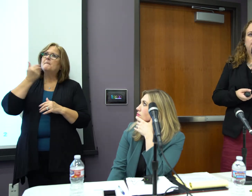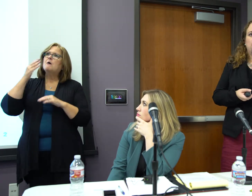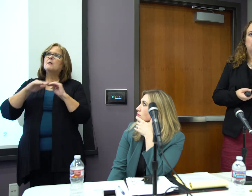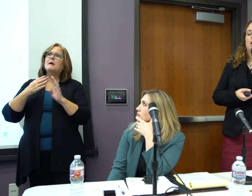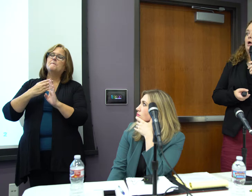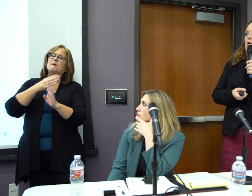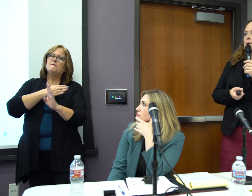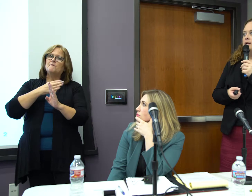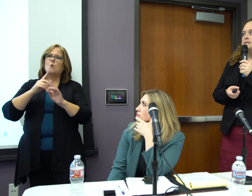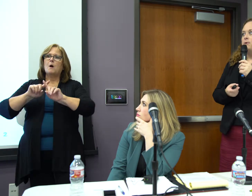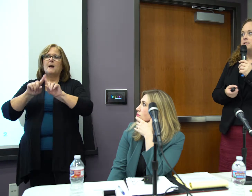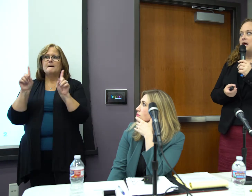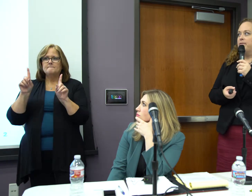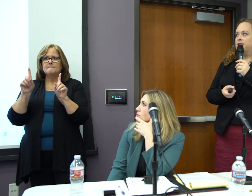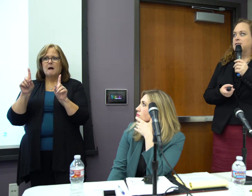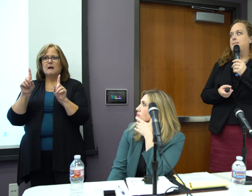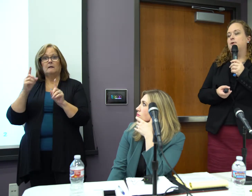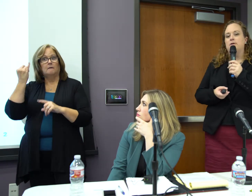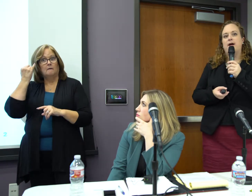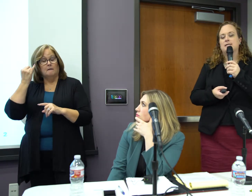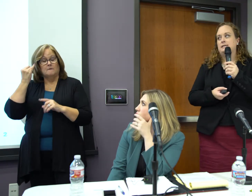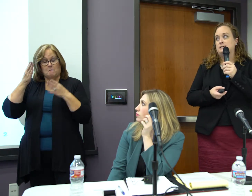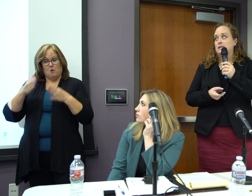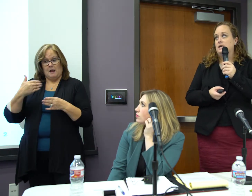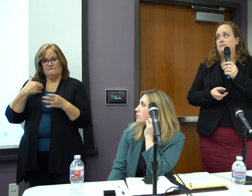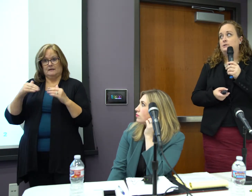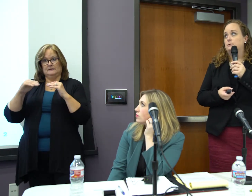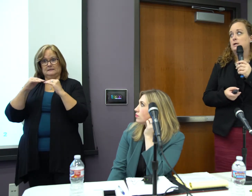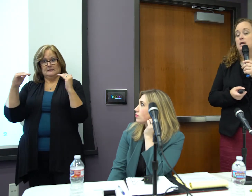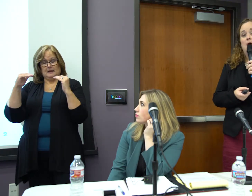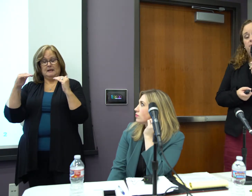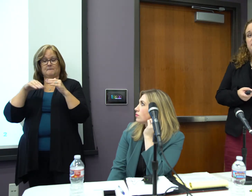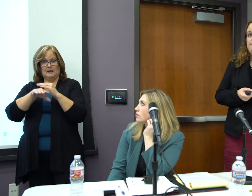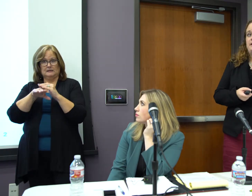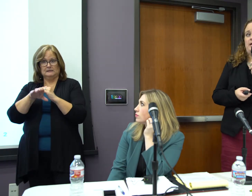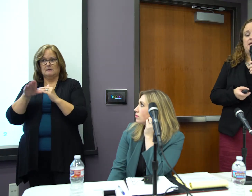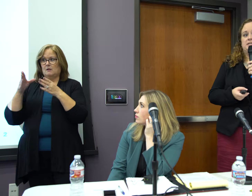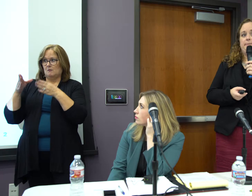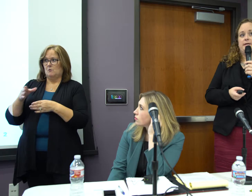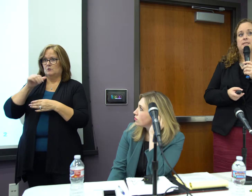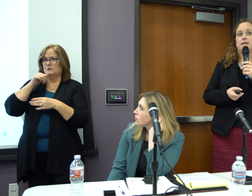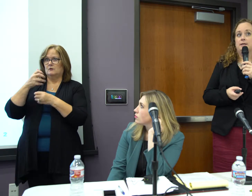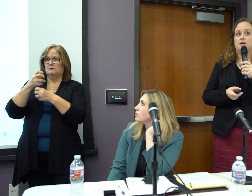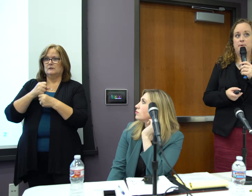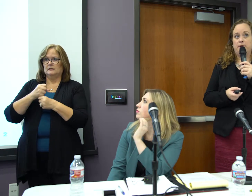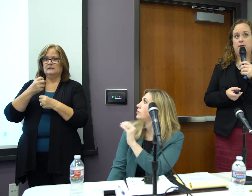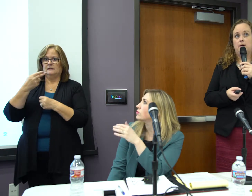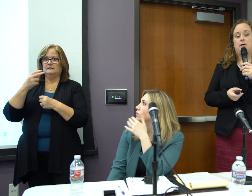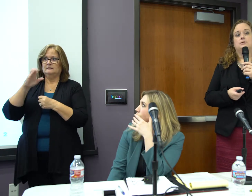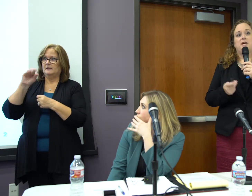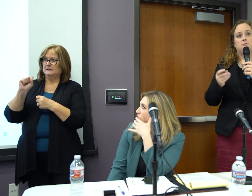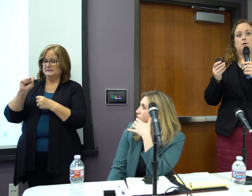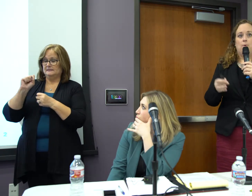was before, but is the person having the same degree of access as individuals not receiving Medicaid HCBS in the